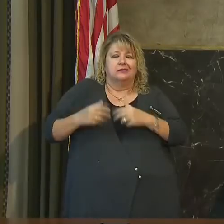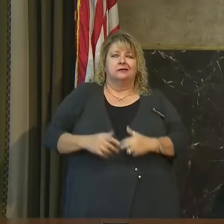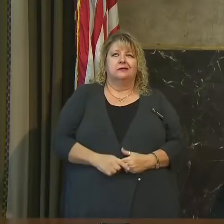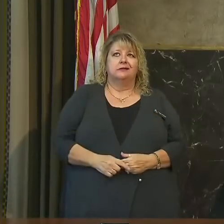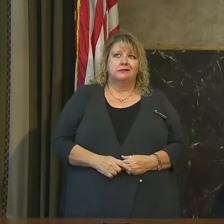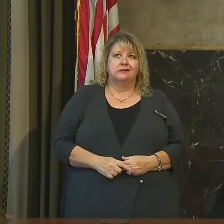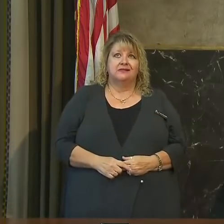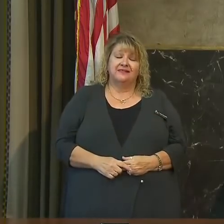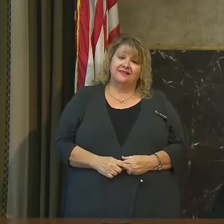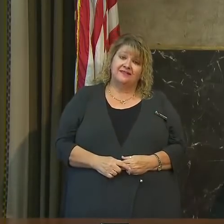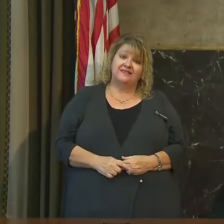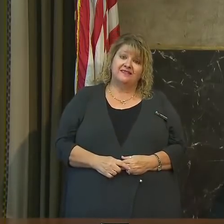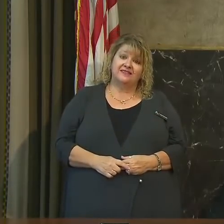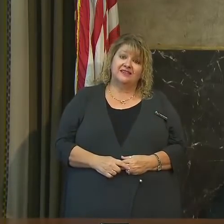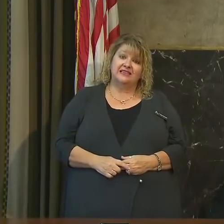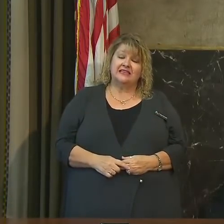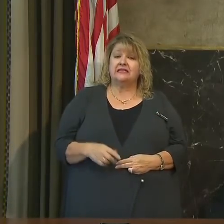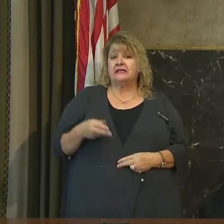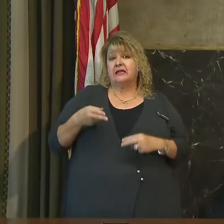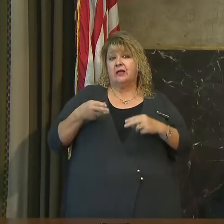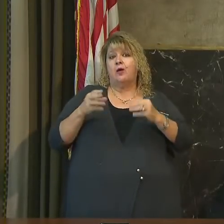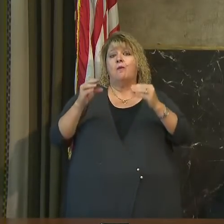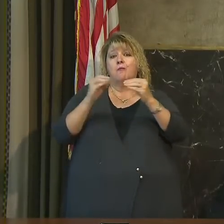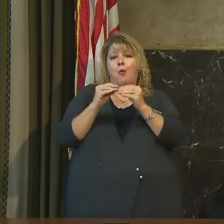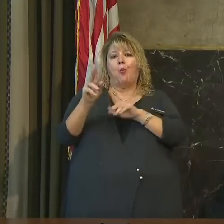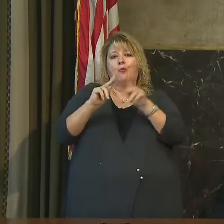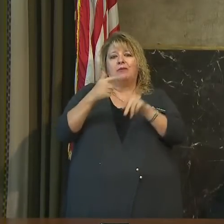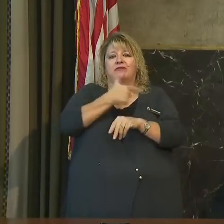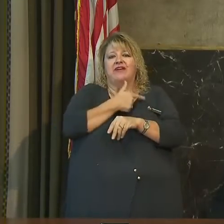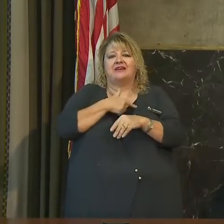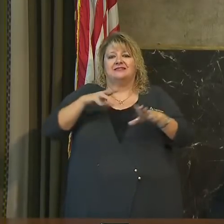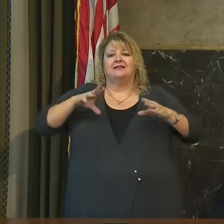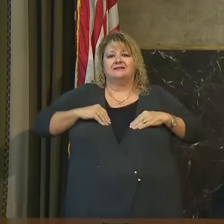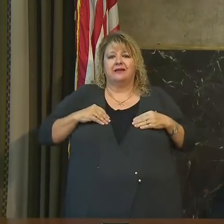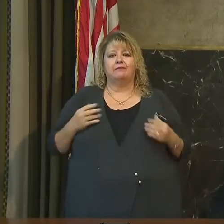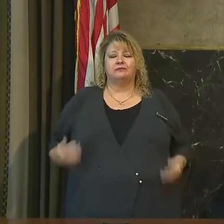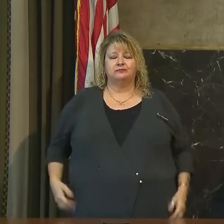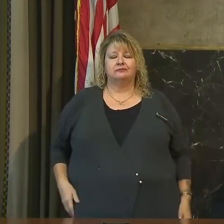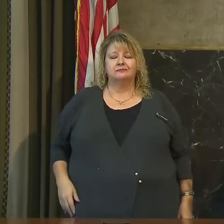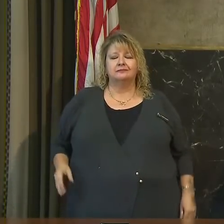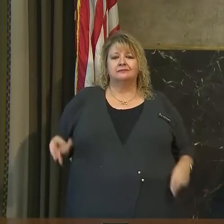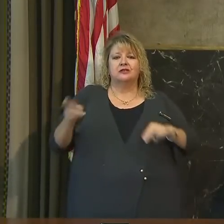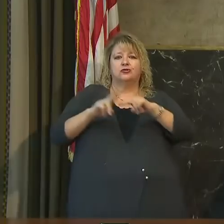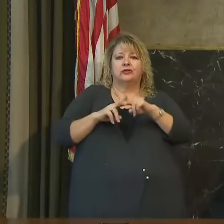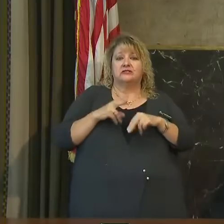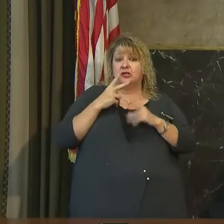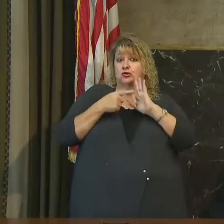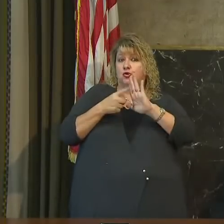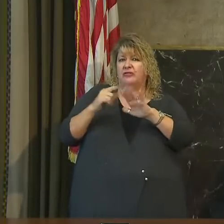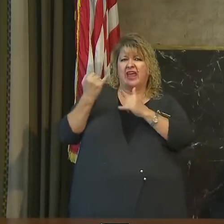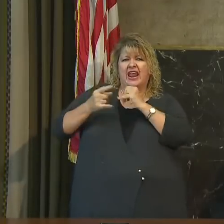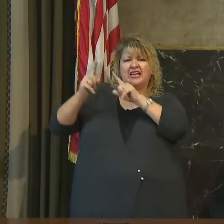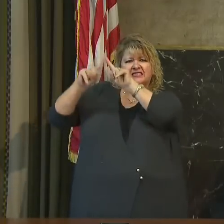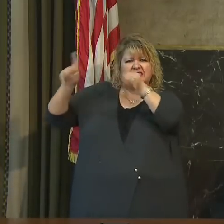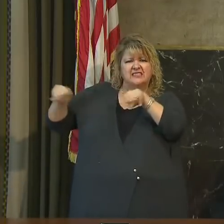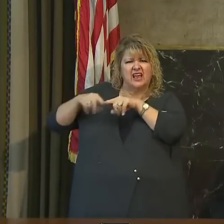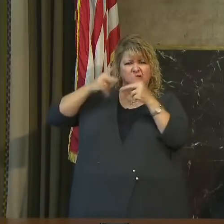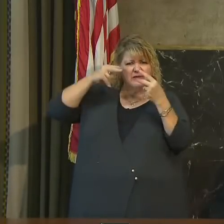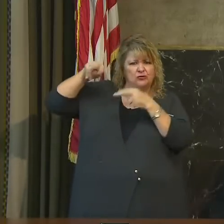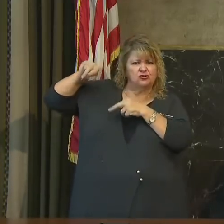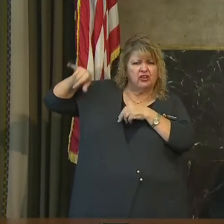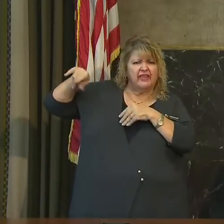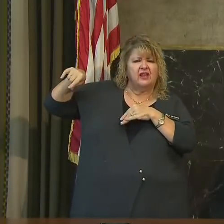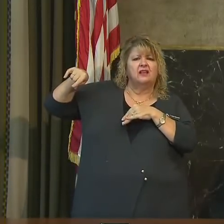We do have that increase in people getting vaccinated. It was shown to you on the last slide.